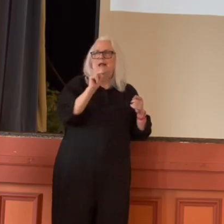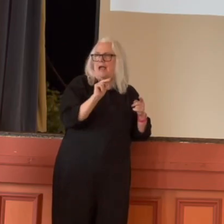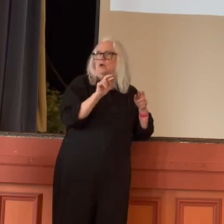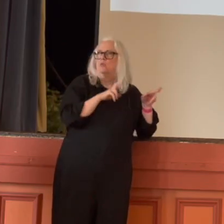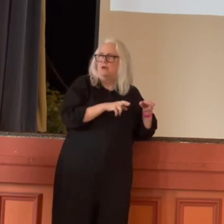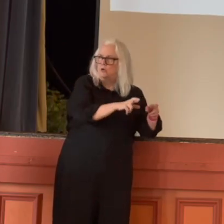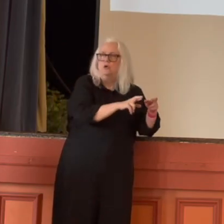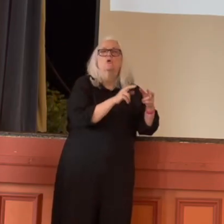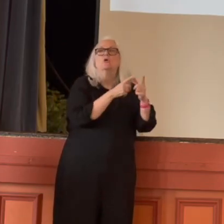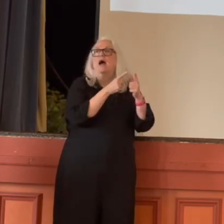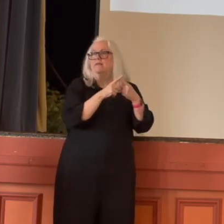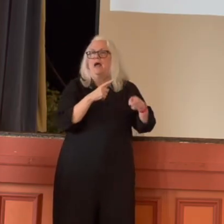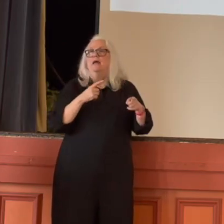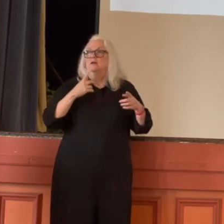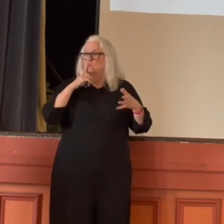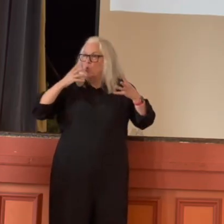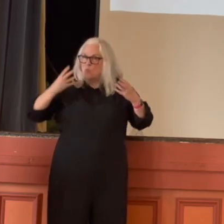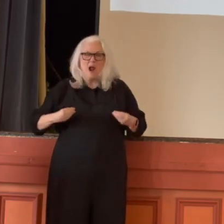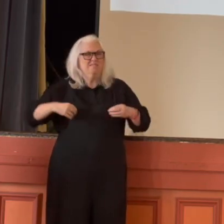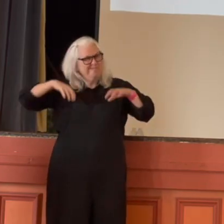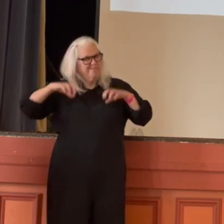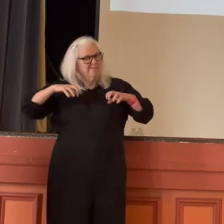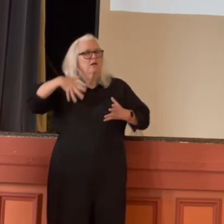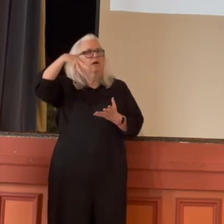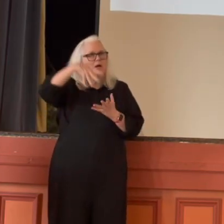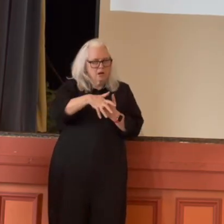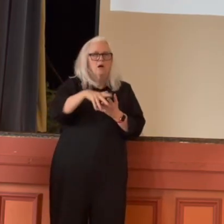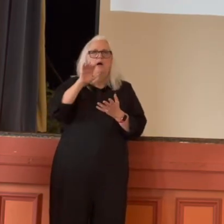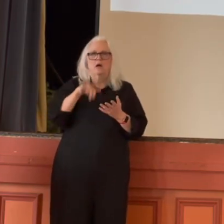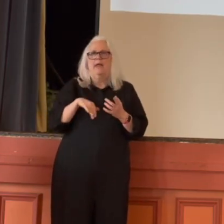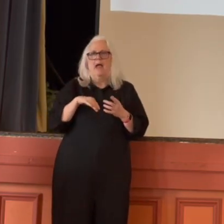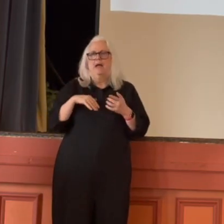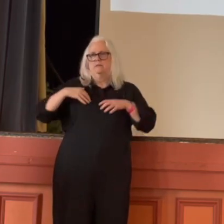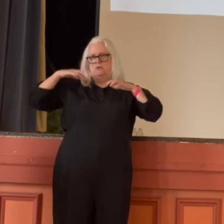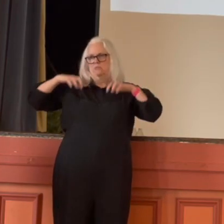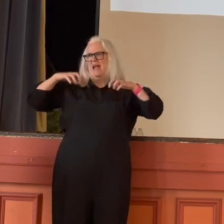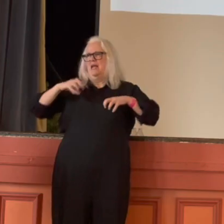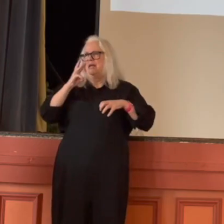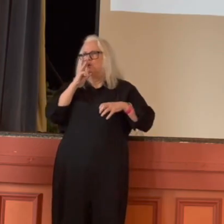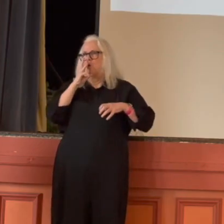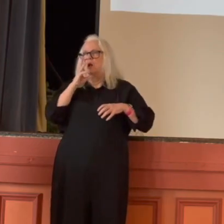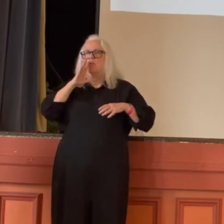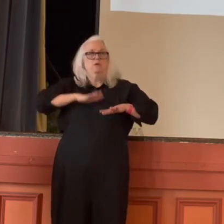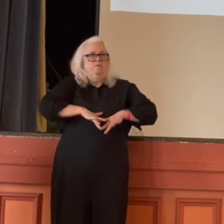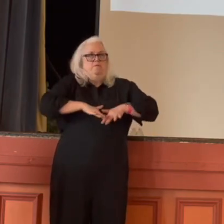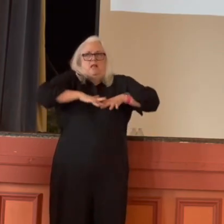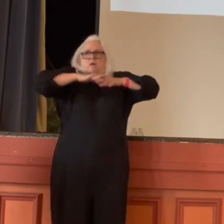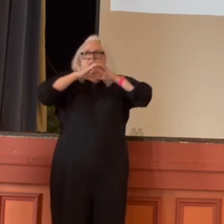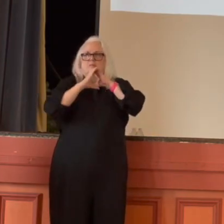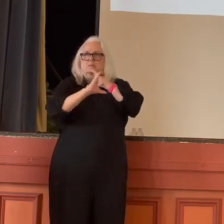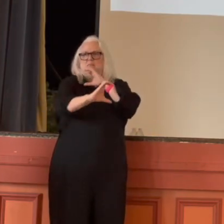shut, and the stormwater would be filling up that pipe and going out to the Niagara River so that the city could